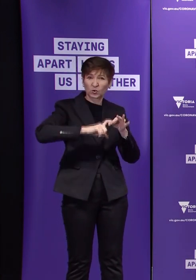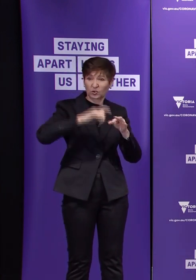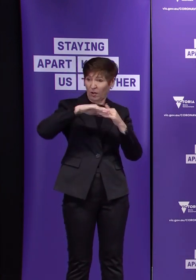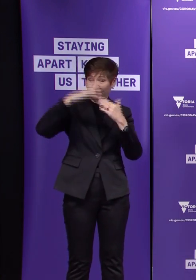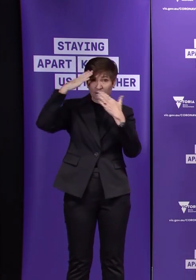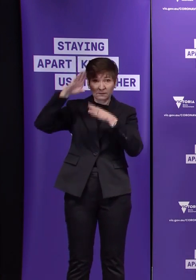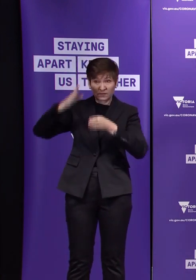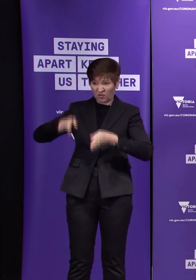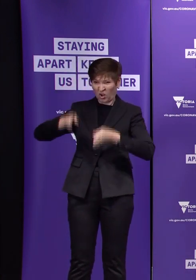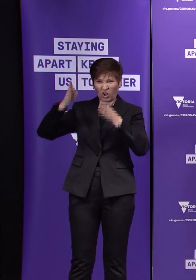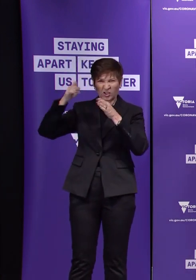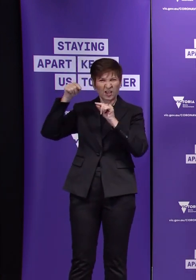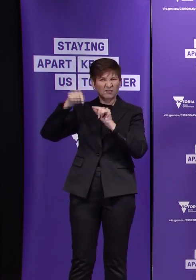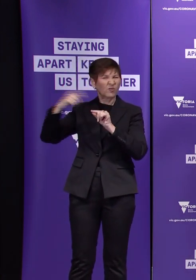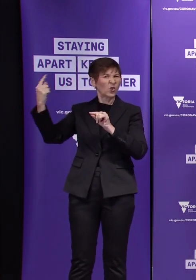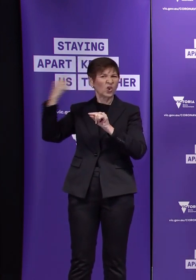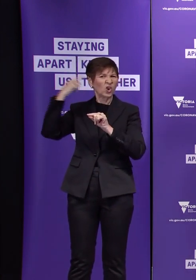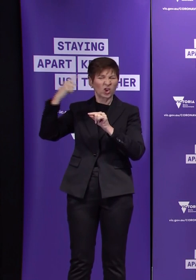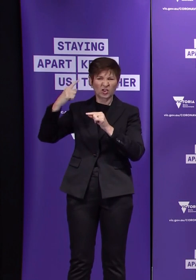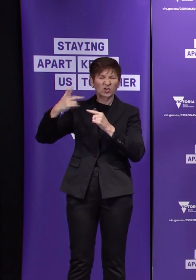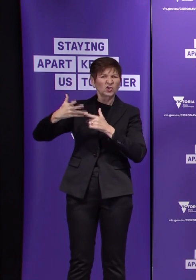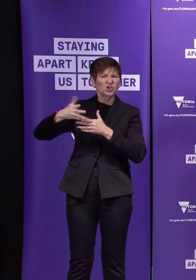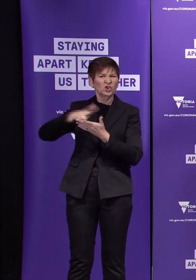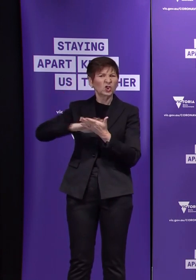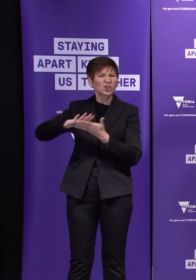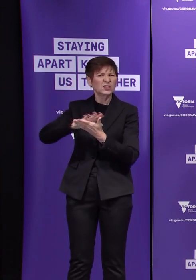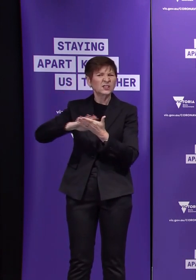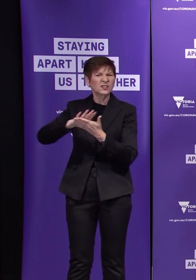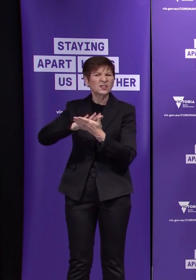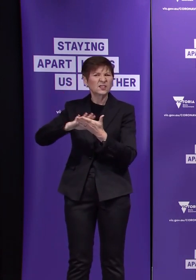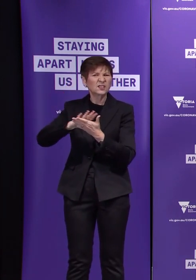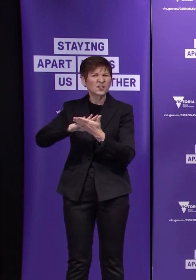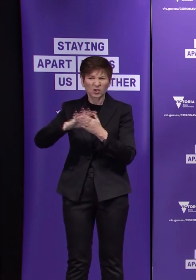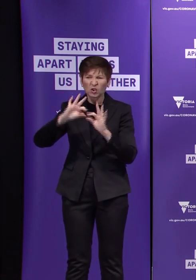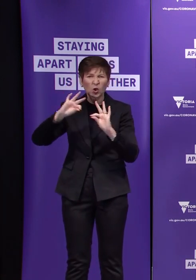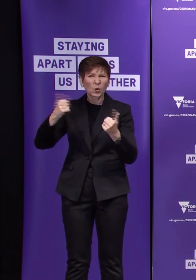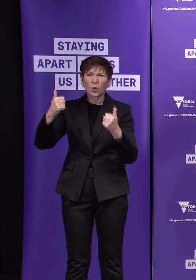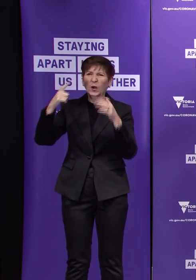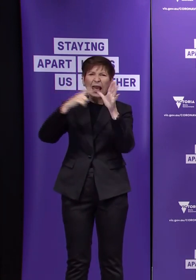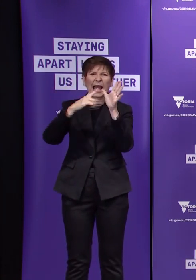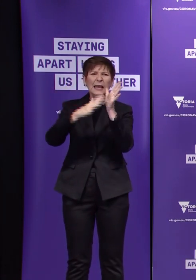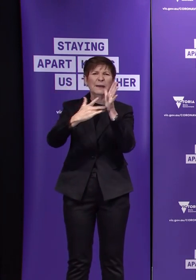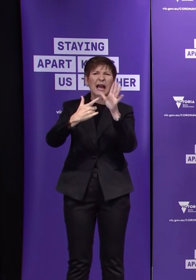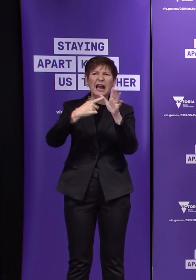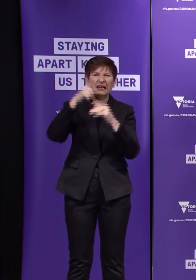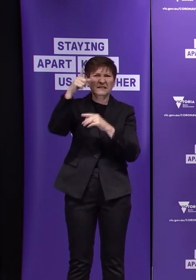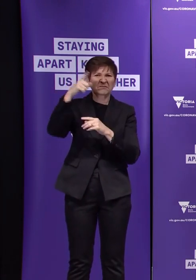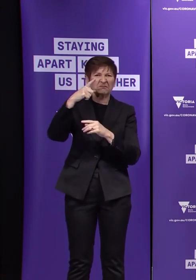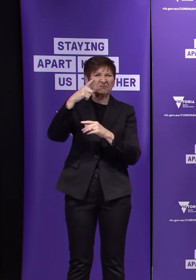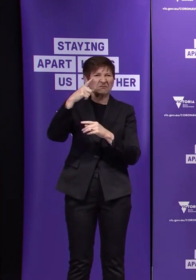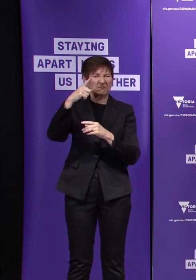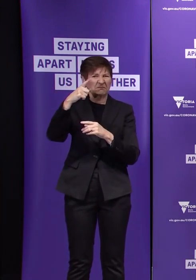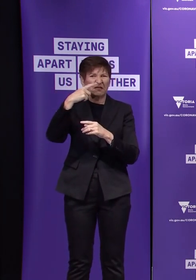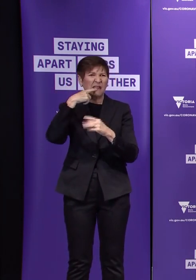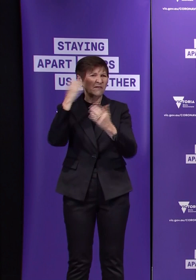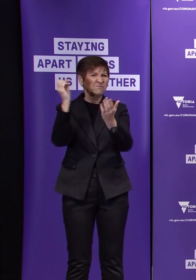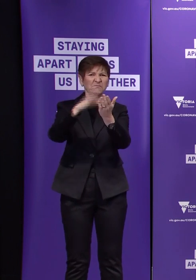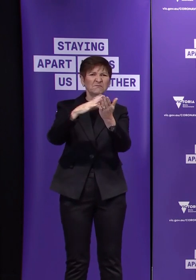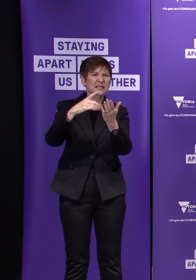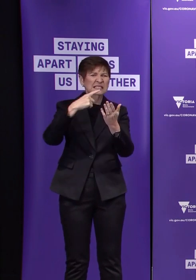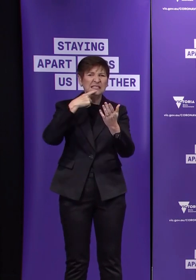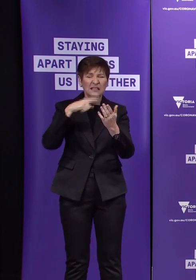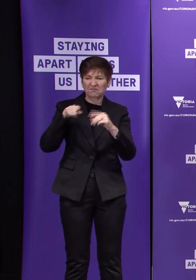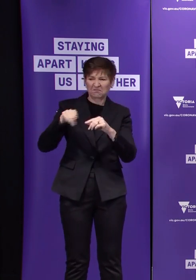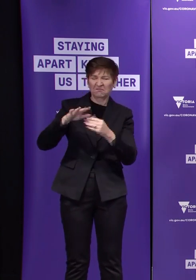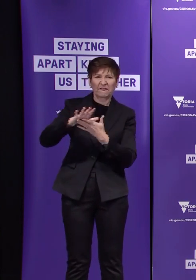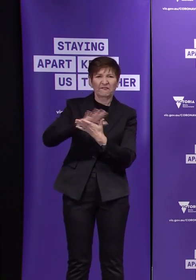I'm not finding fault with what the AMA say they've done. That may well have happened. I've got no reason to think that it didn't, but I've not